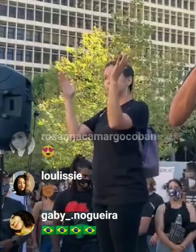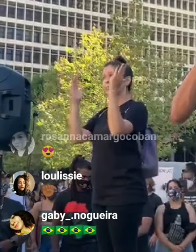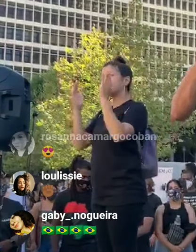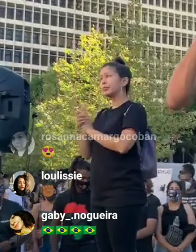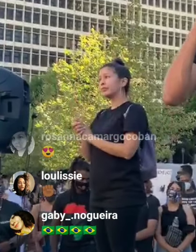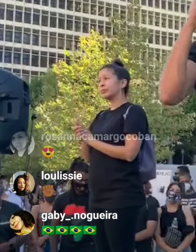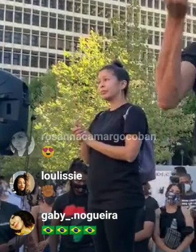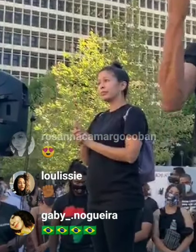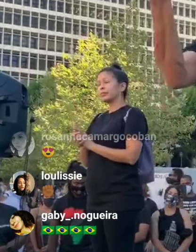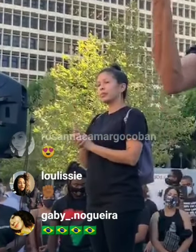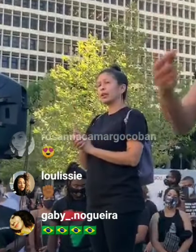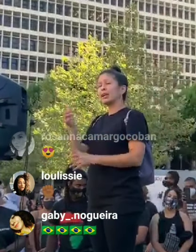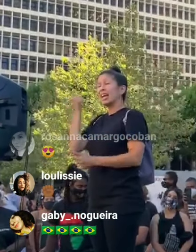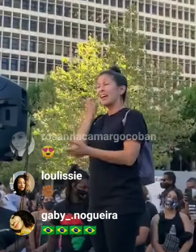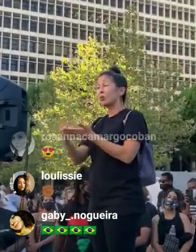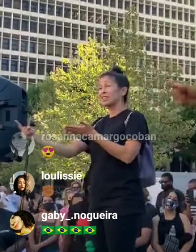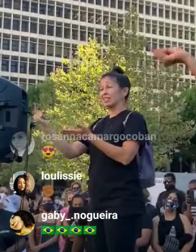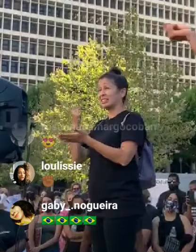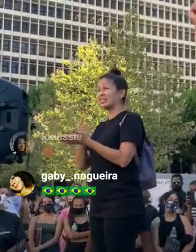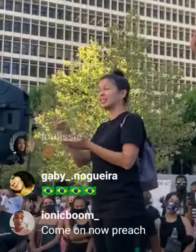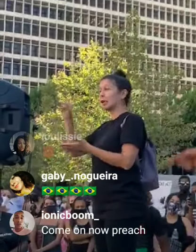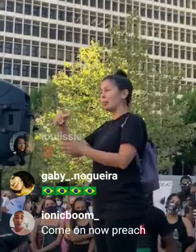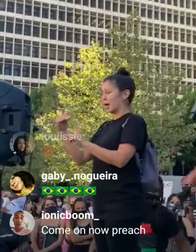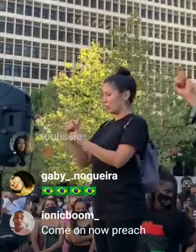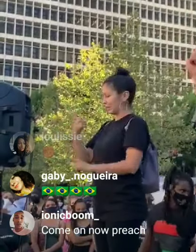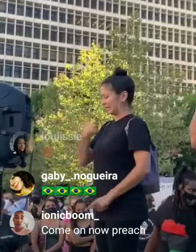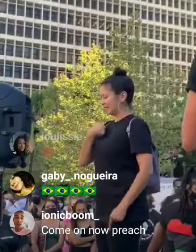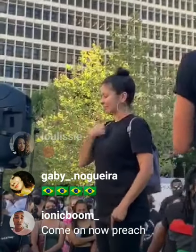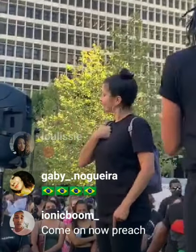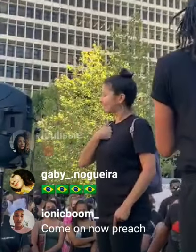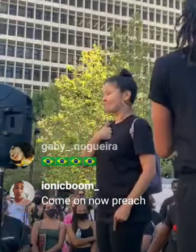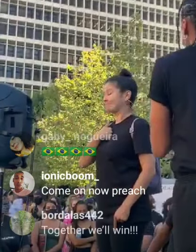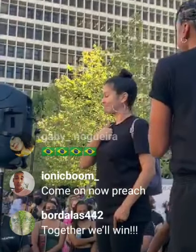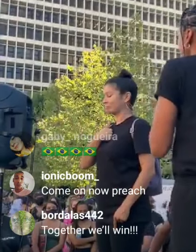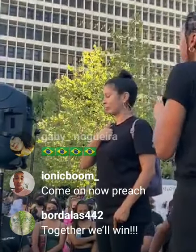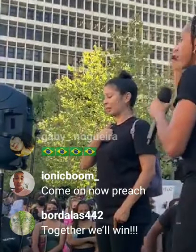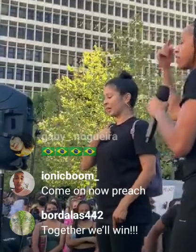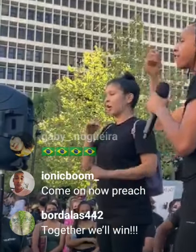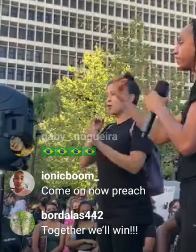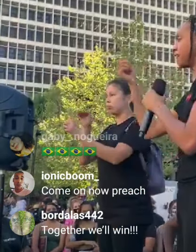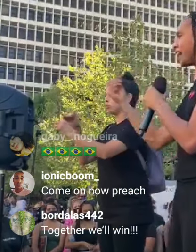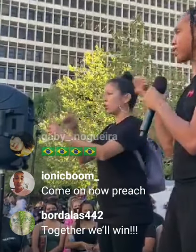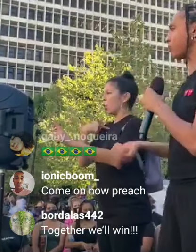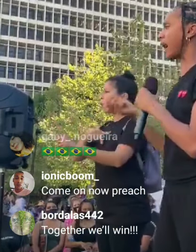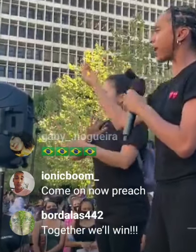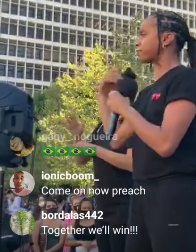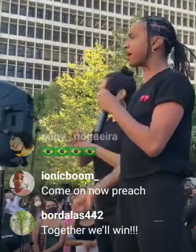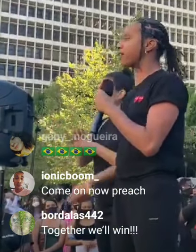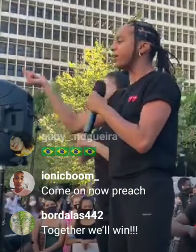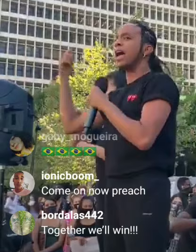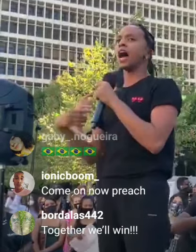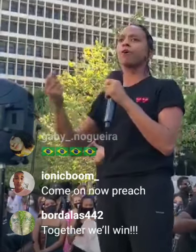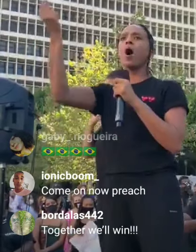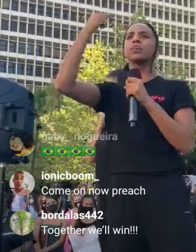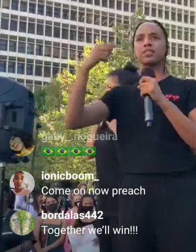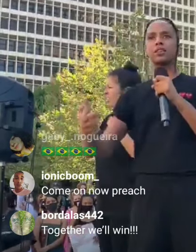we come together, despite everything telling us that we are not enough. We are not enough to